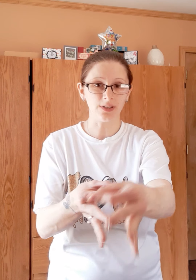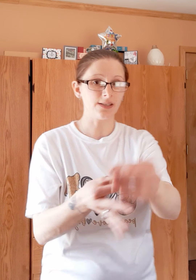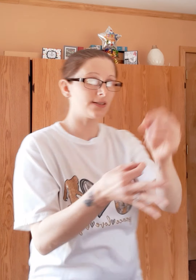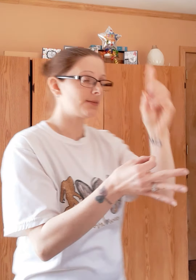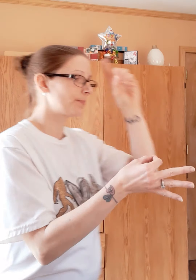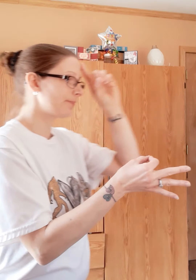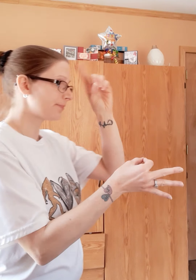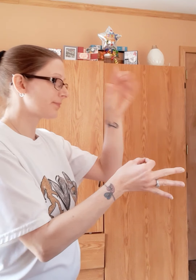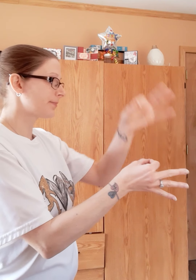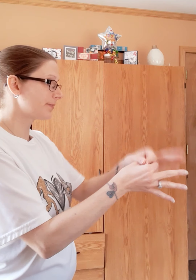Faithfulness.